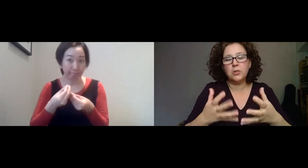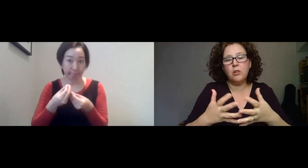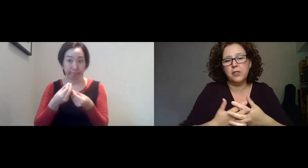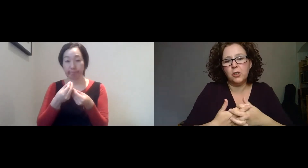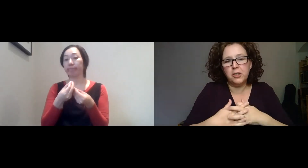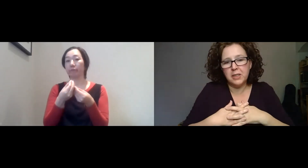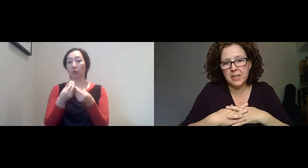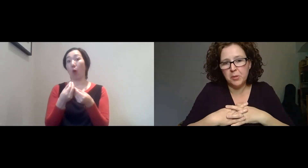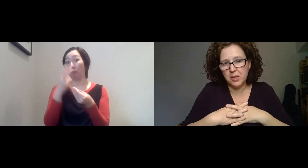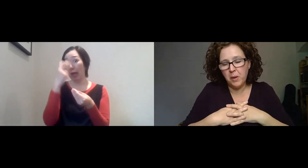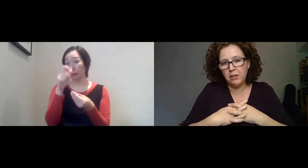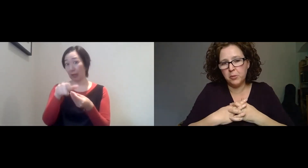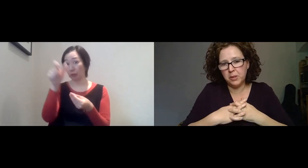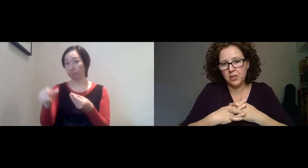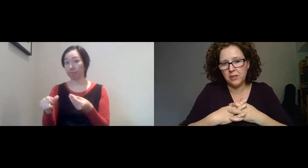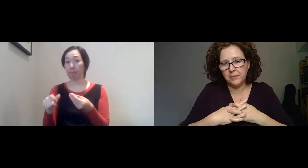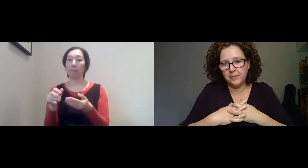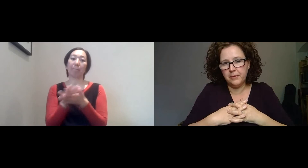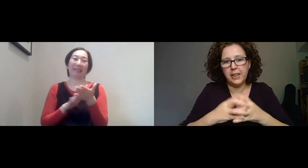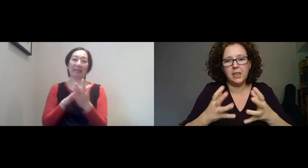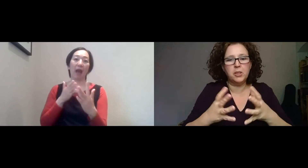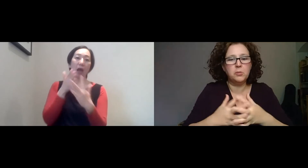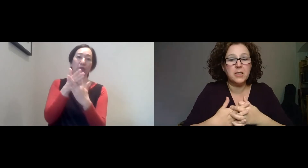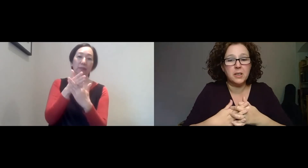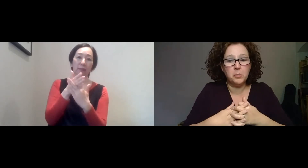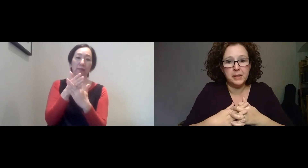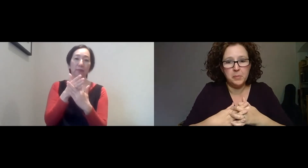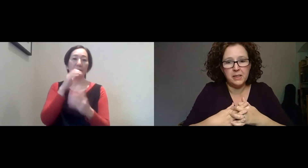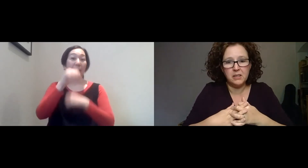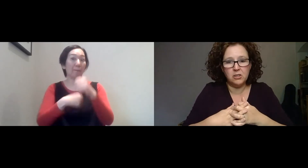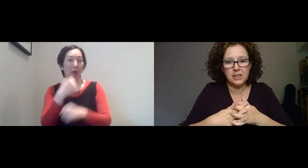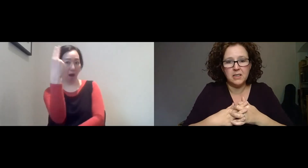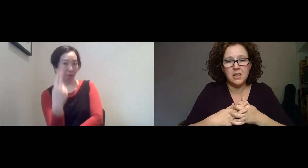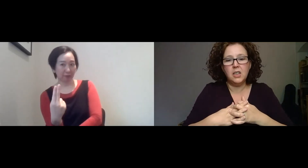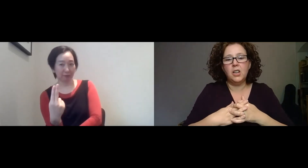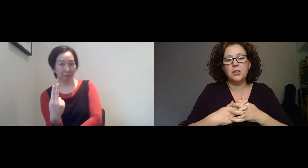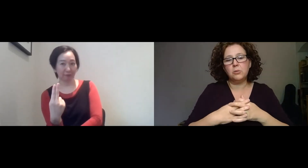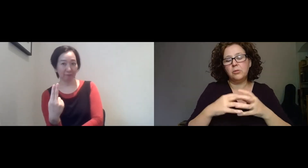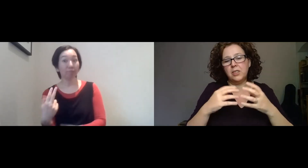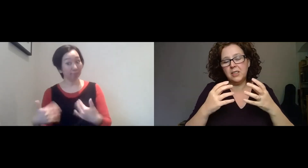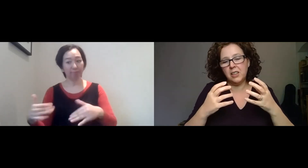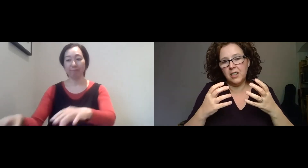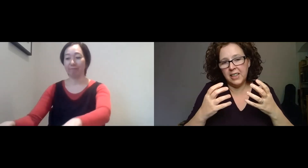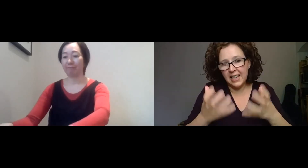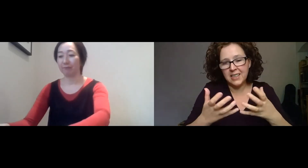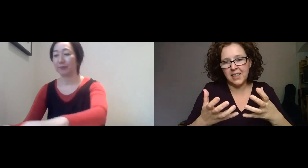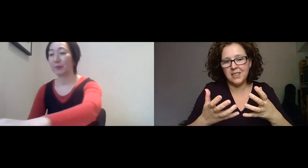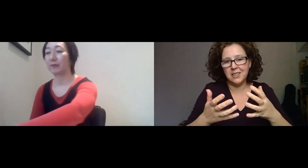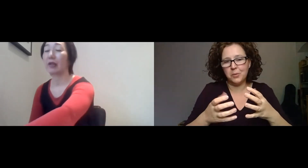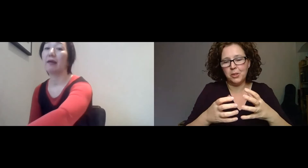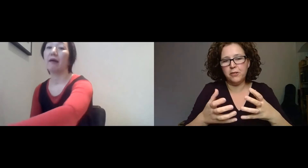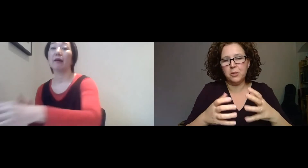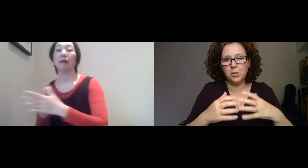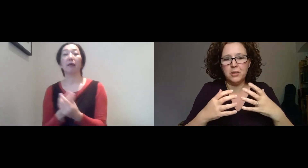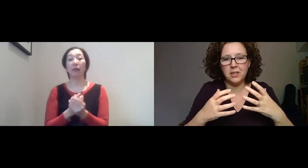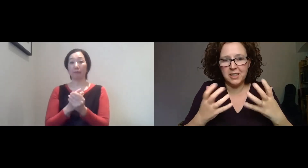I also offered audio description as part of the production for anyone who was visually impaired in the audience. So the access that